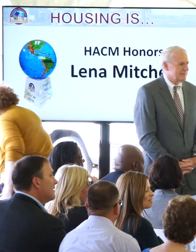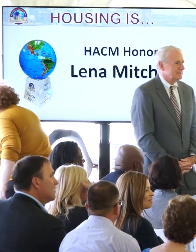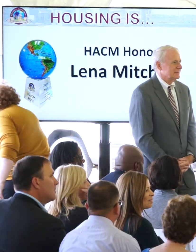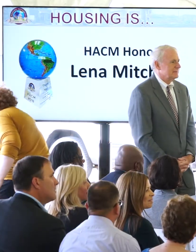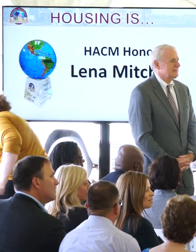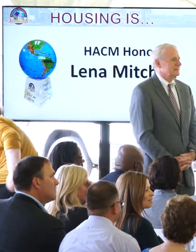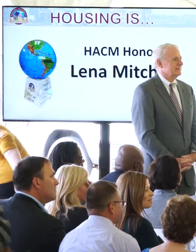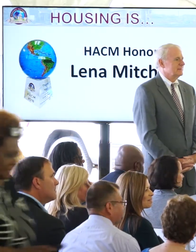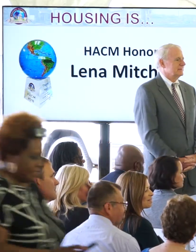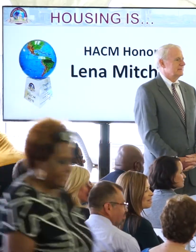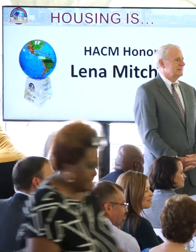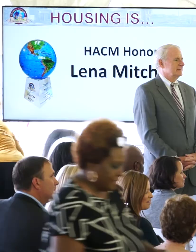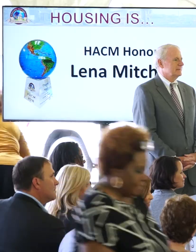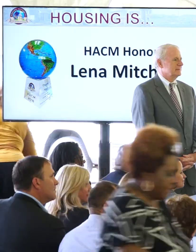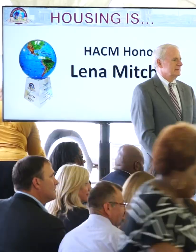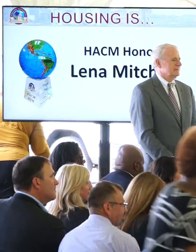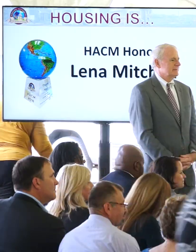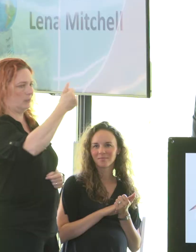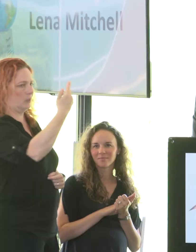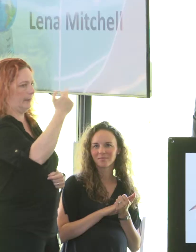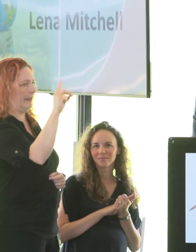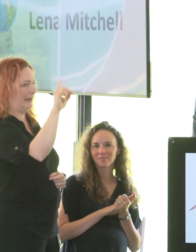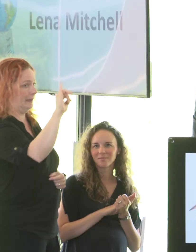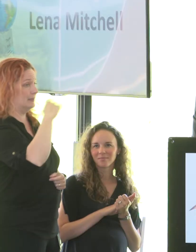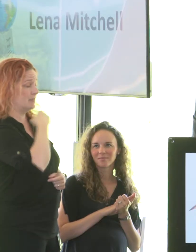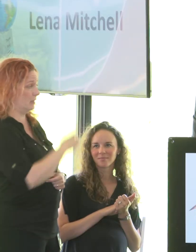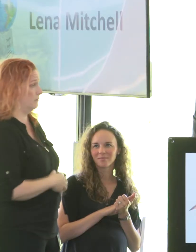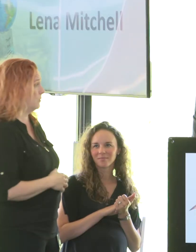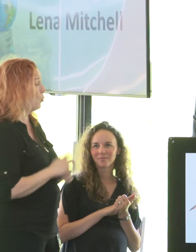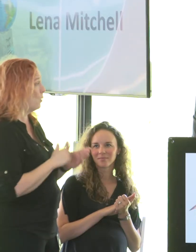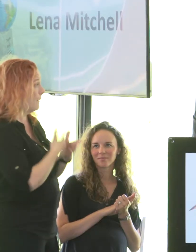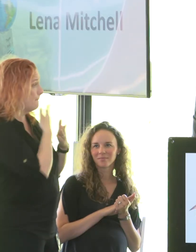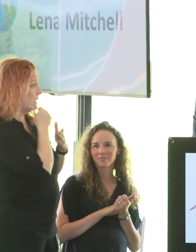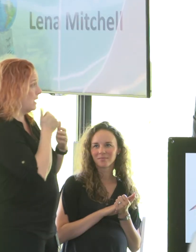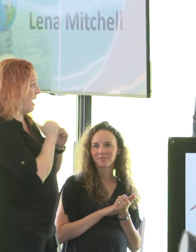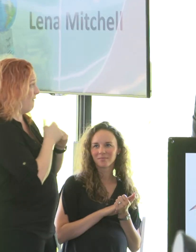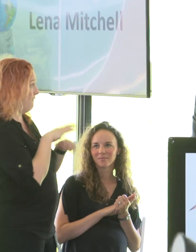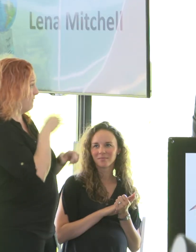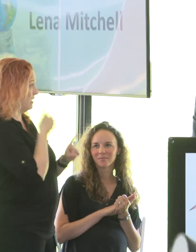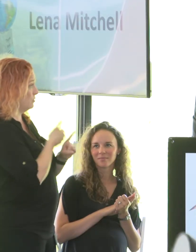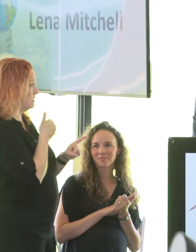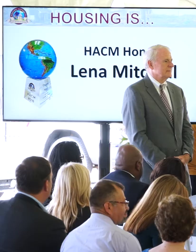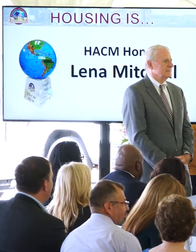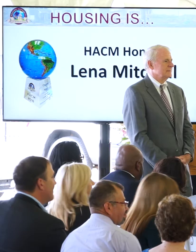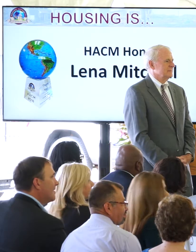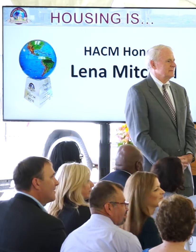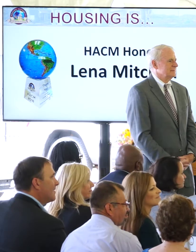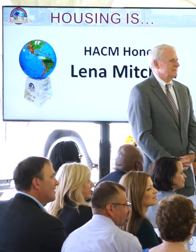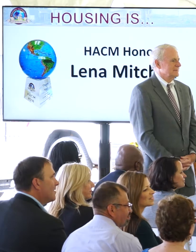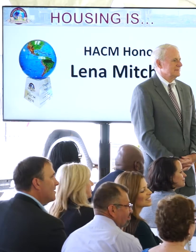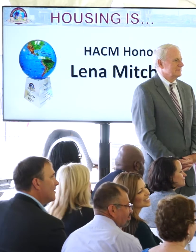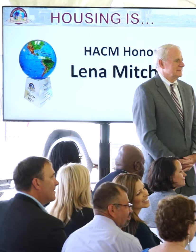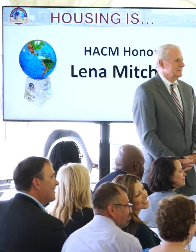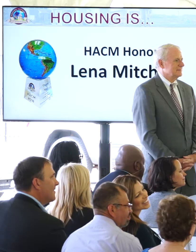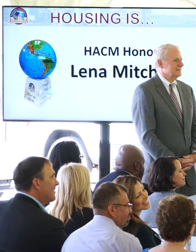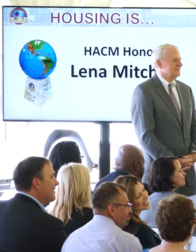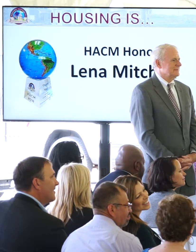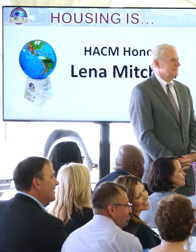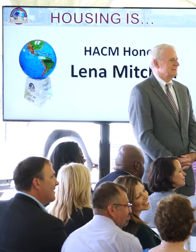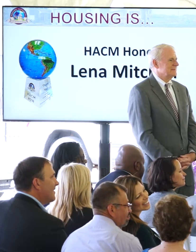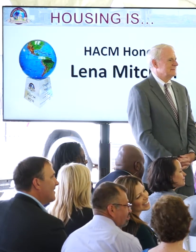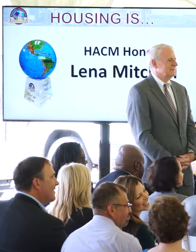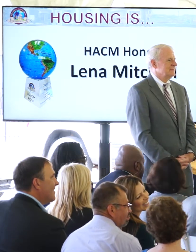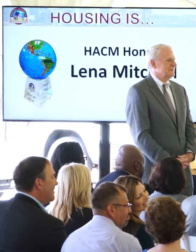Mahatma Gandhi once said, "The best way to find yourself is to lose yourself in the service of others." Lena, forgive me for sharing your age, but